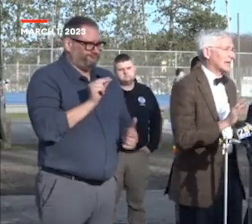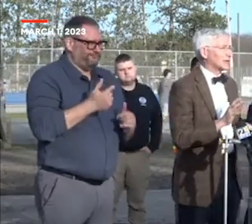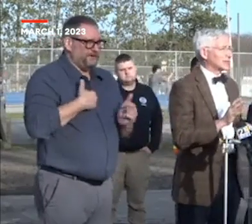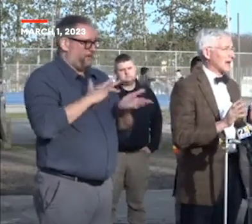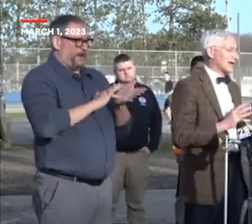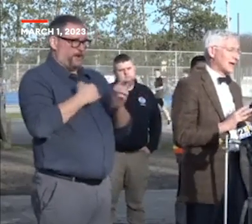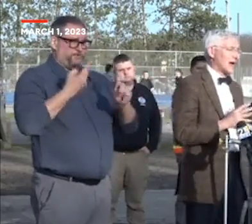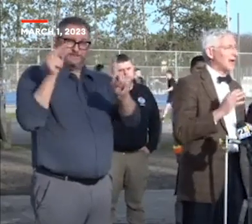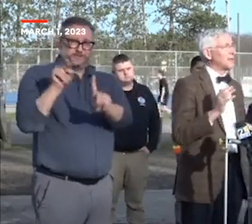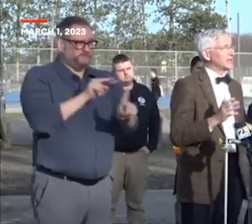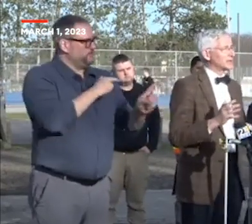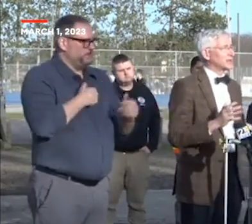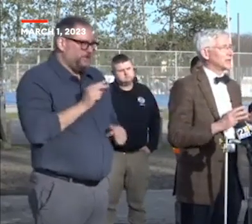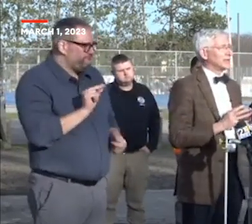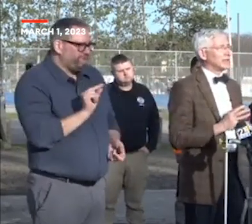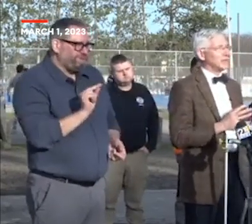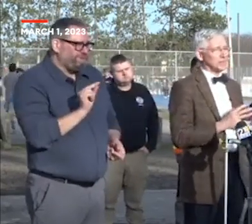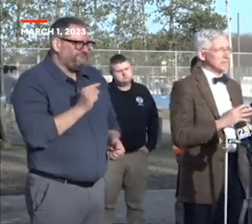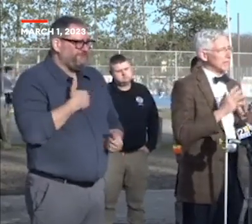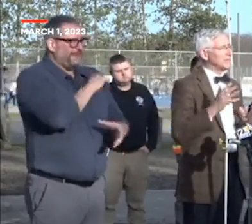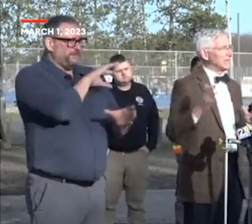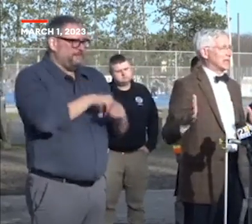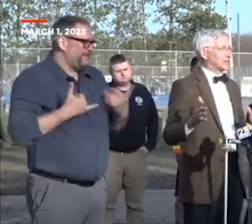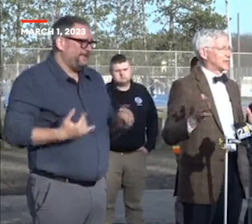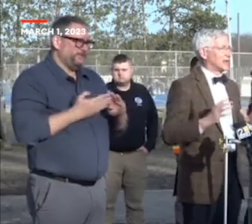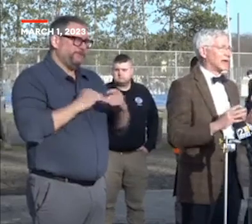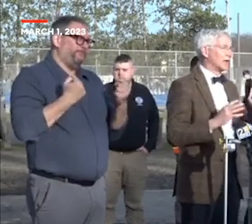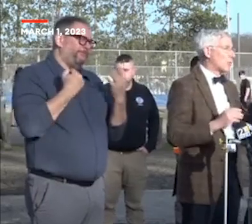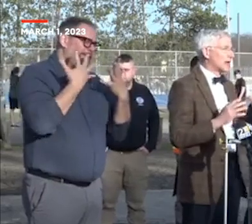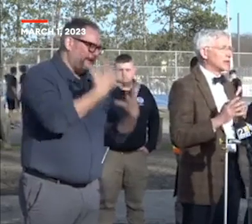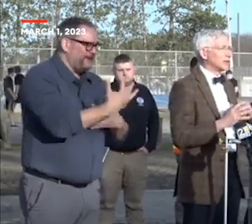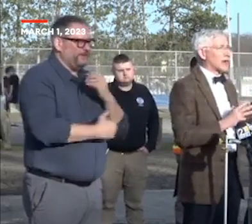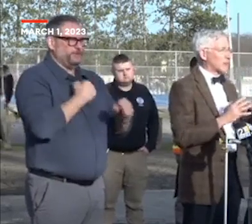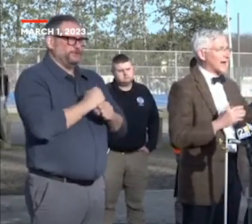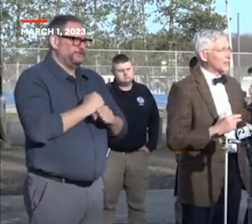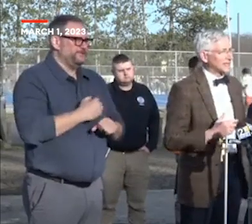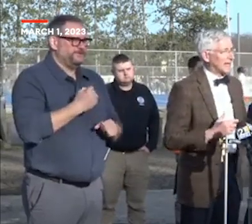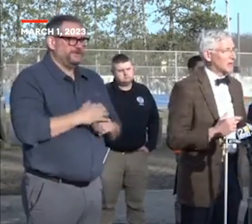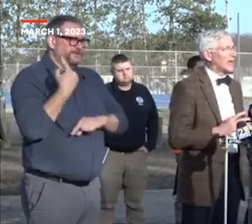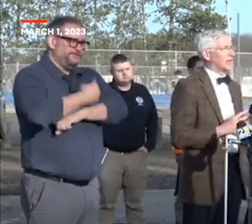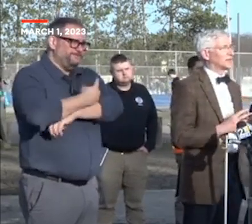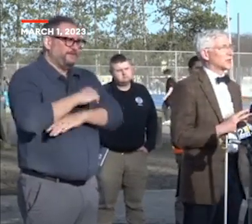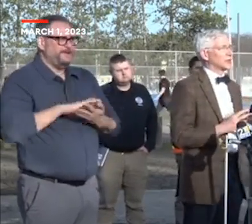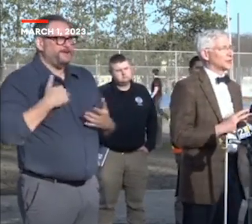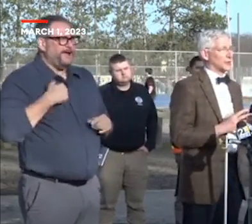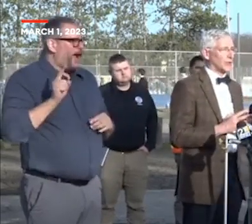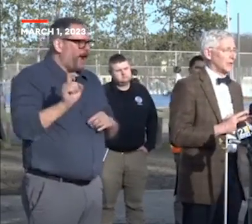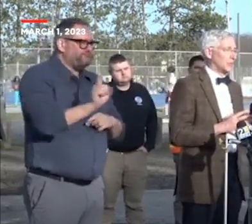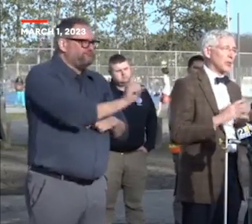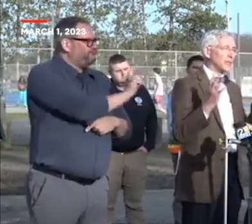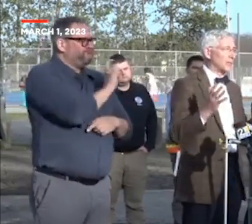can tell you that I've been in this community many, many days, and I have wandered around the town. I have spoken